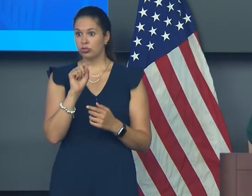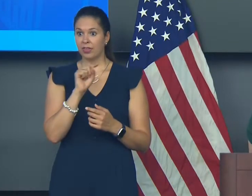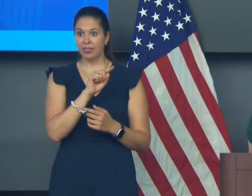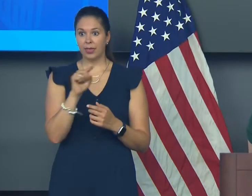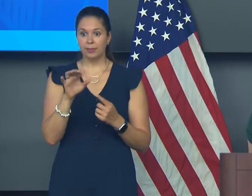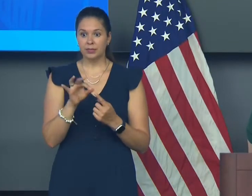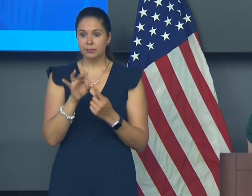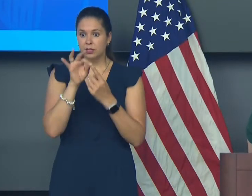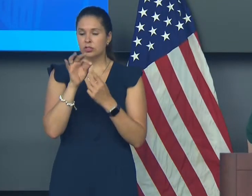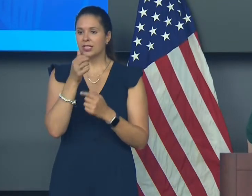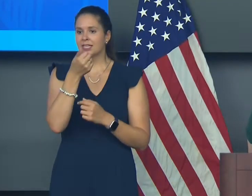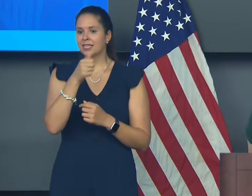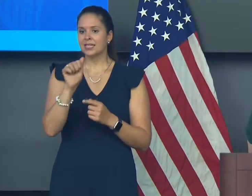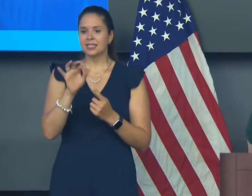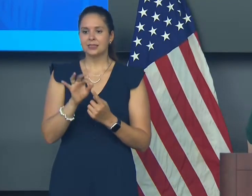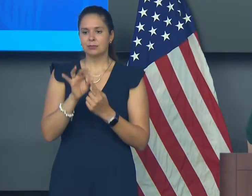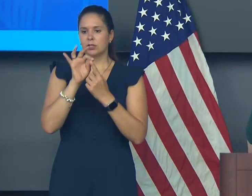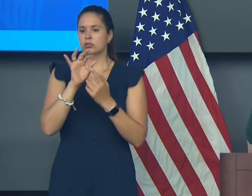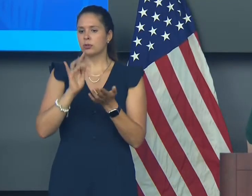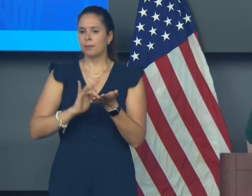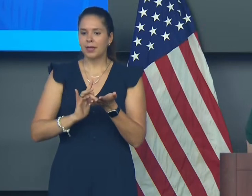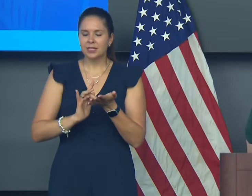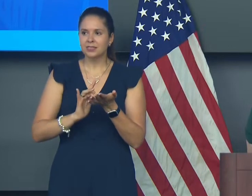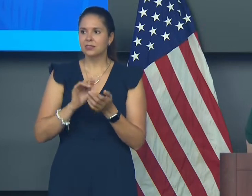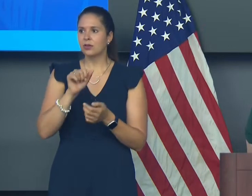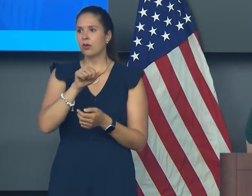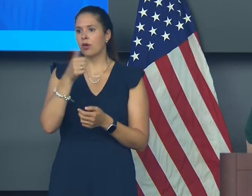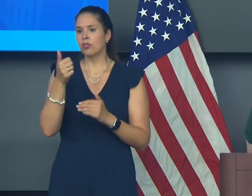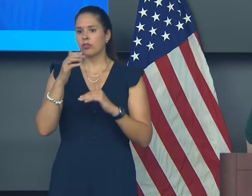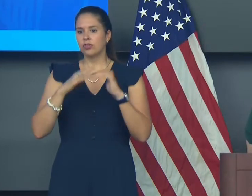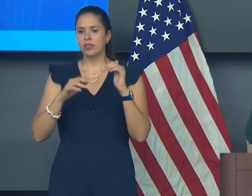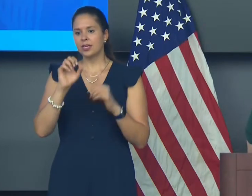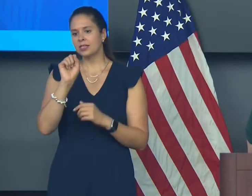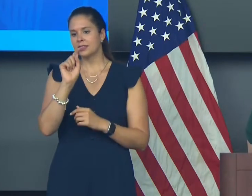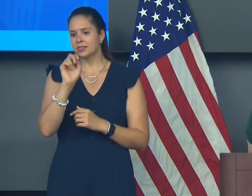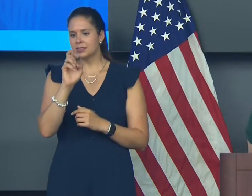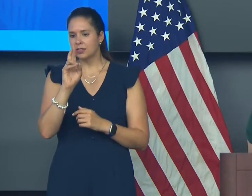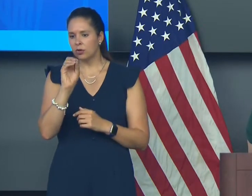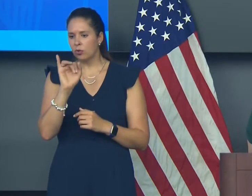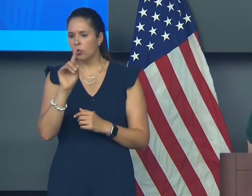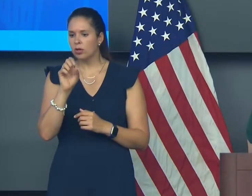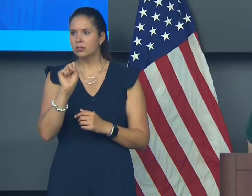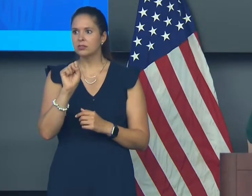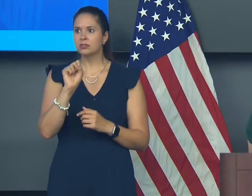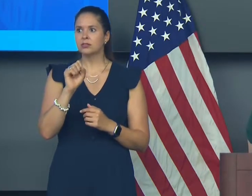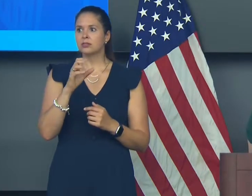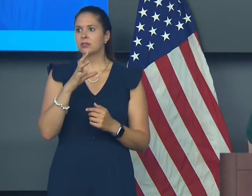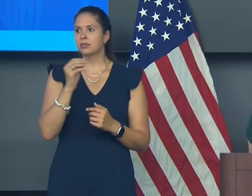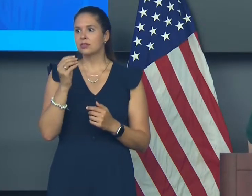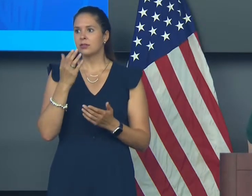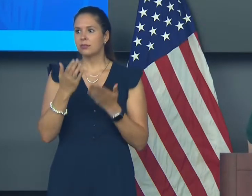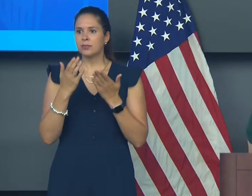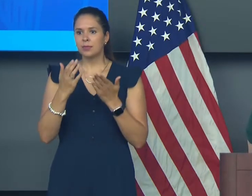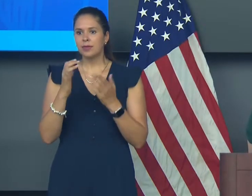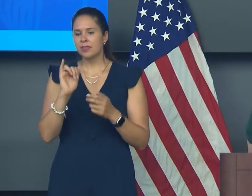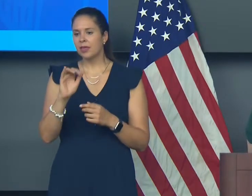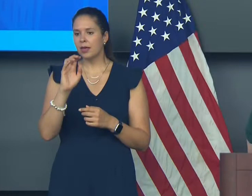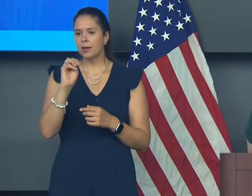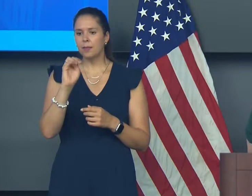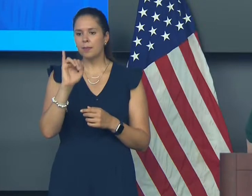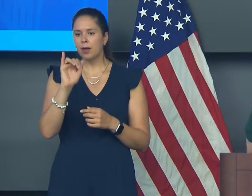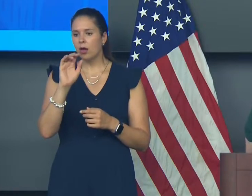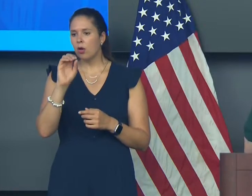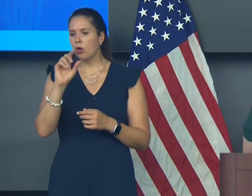specially, or any special medicines other than steroids and maybe these monoclonal